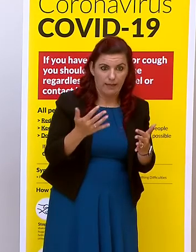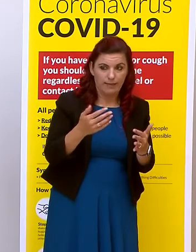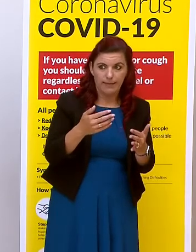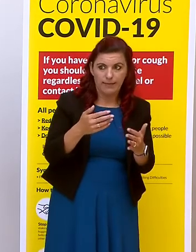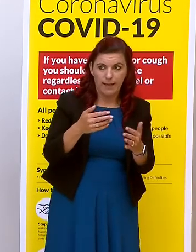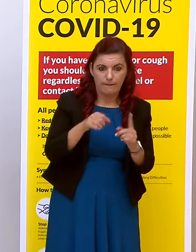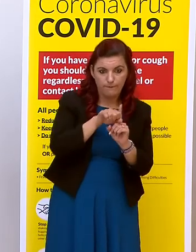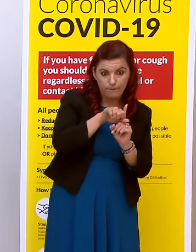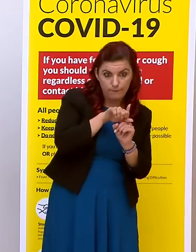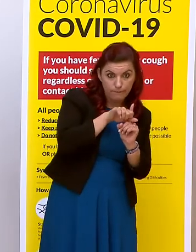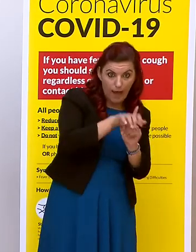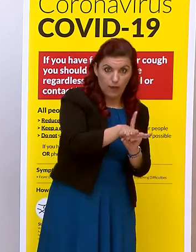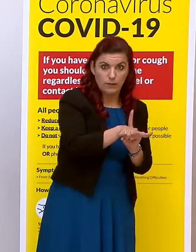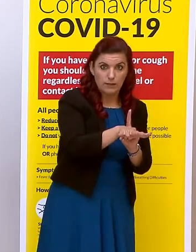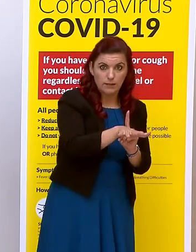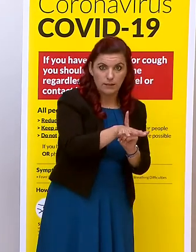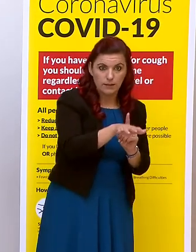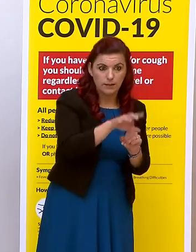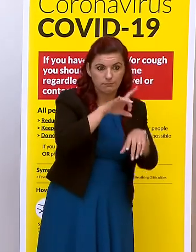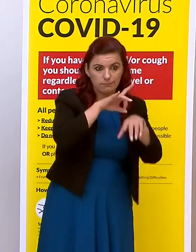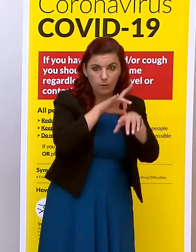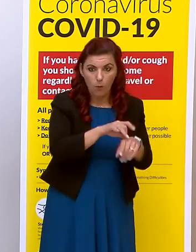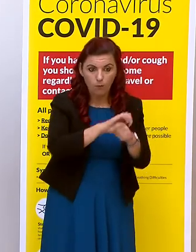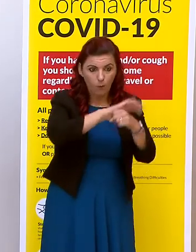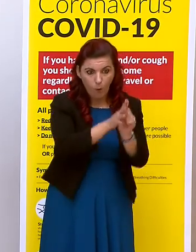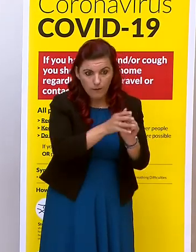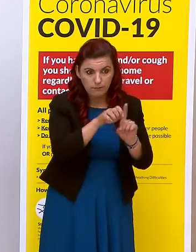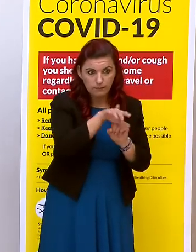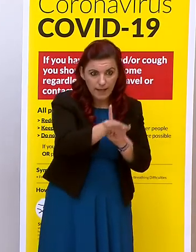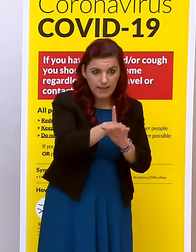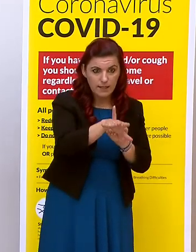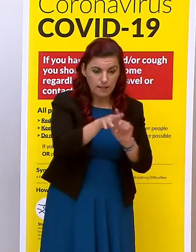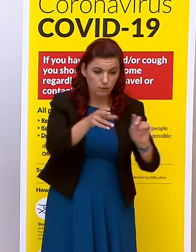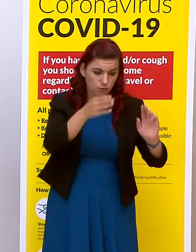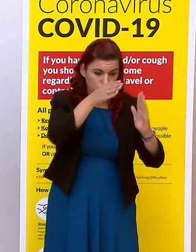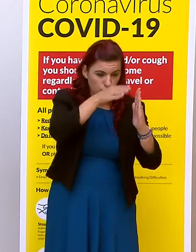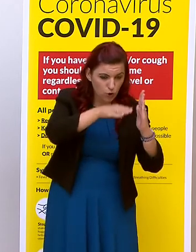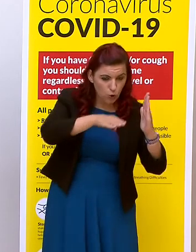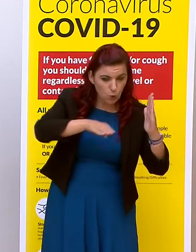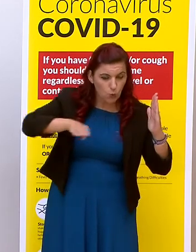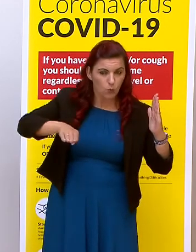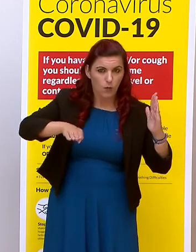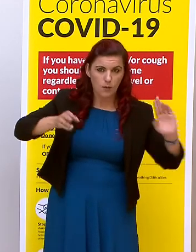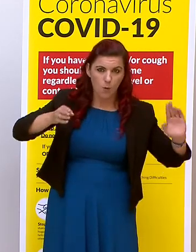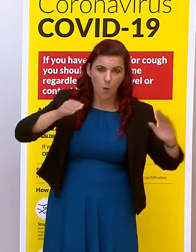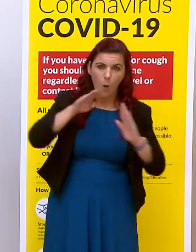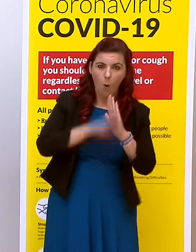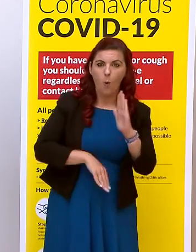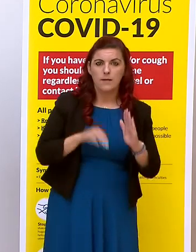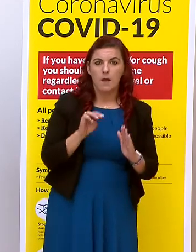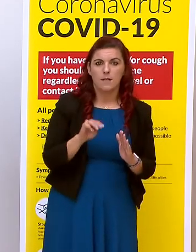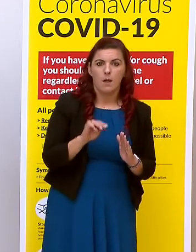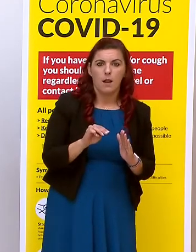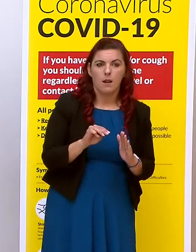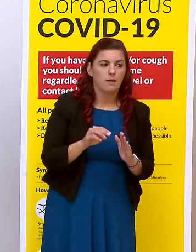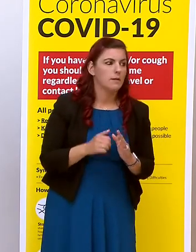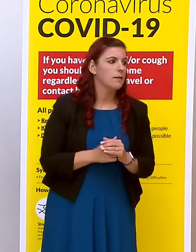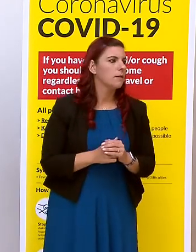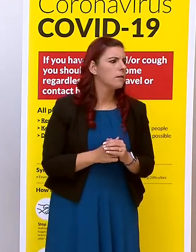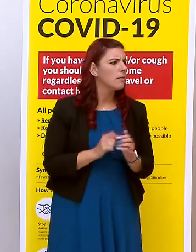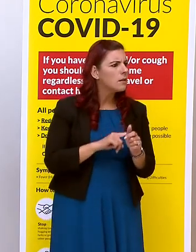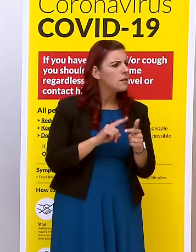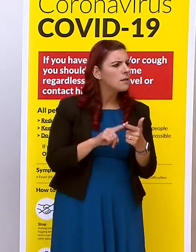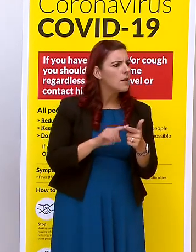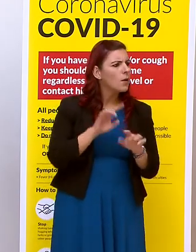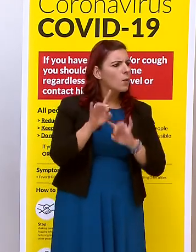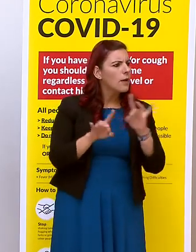agent of transmission out there in society is as extinguished as it can be. The second question about schools, as I understand it, yeah.